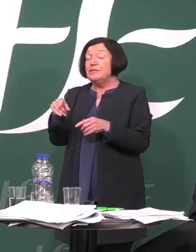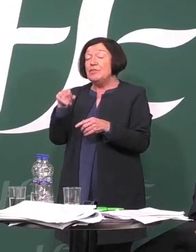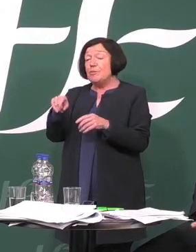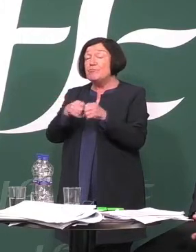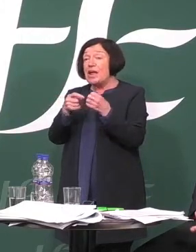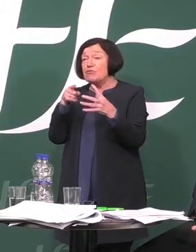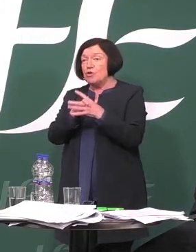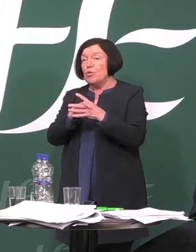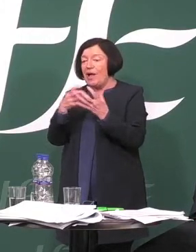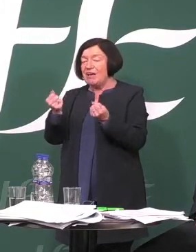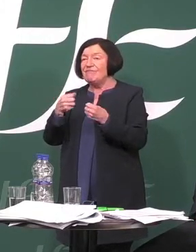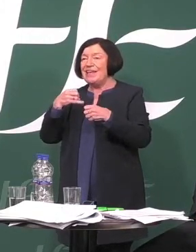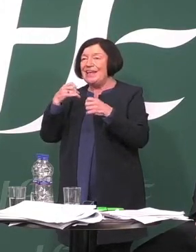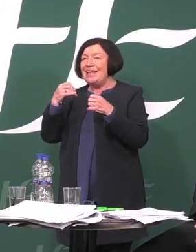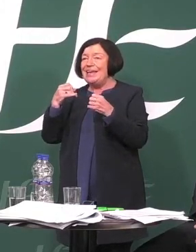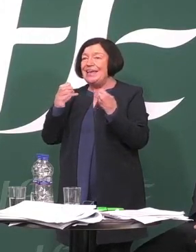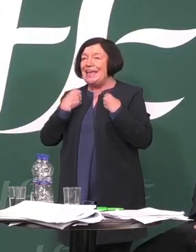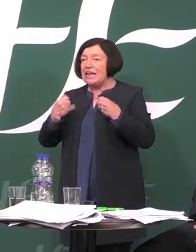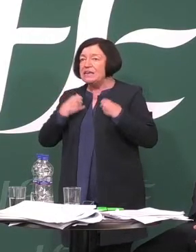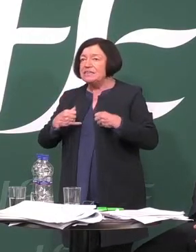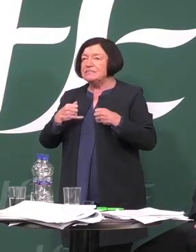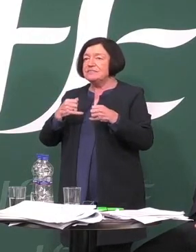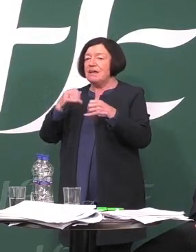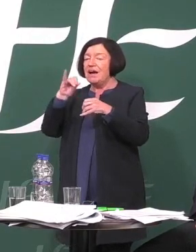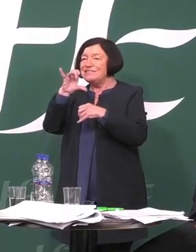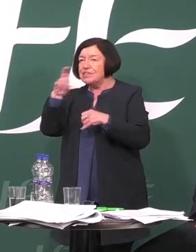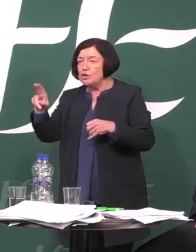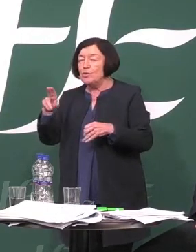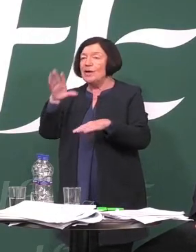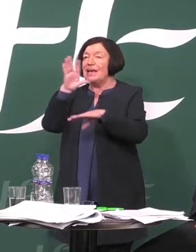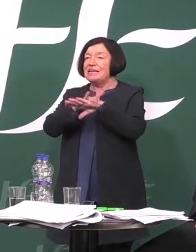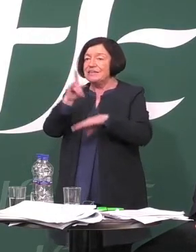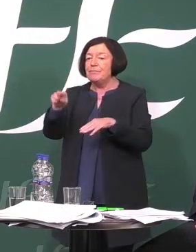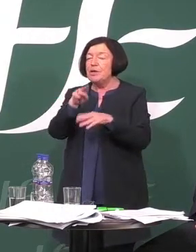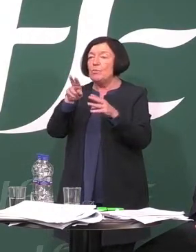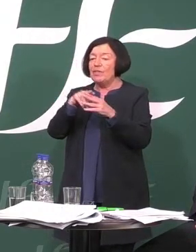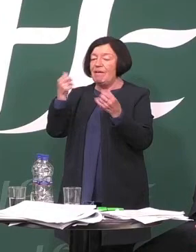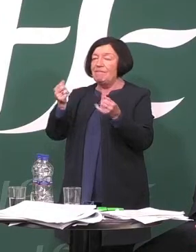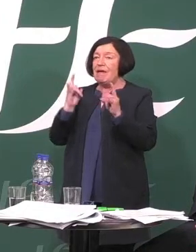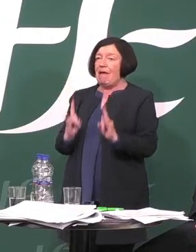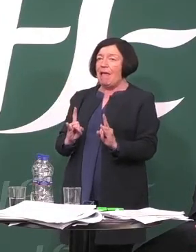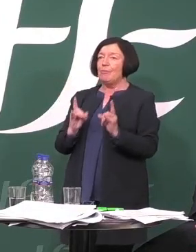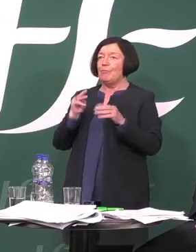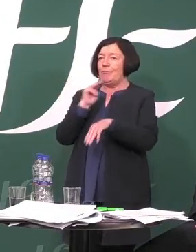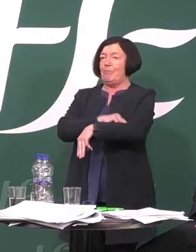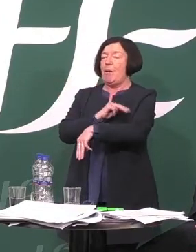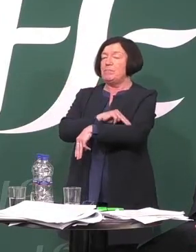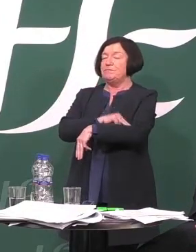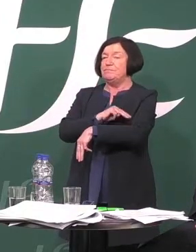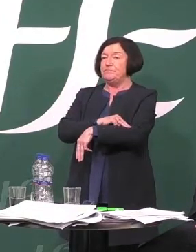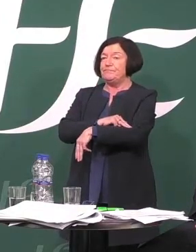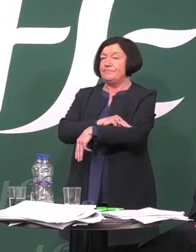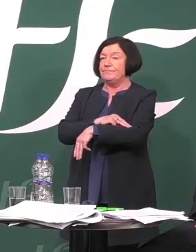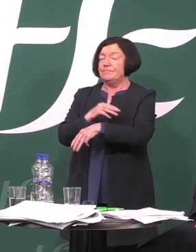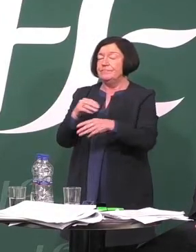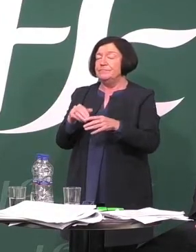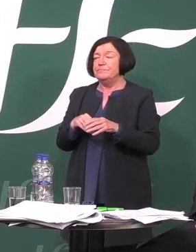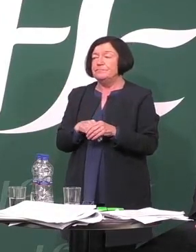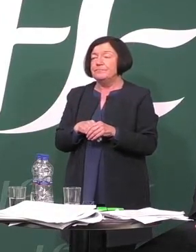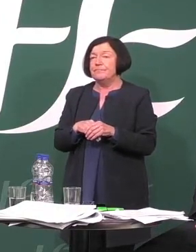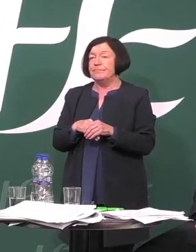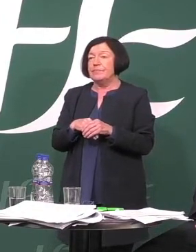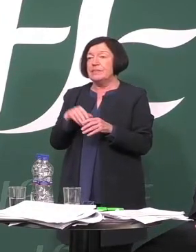is going to cause illness, hospitalization, ITU, or death, it will tend to be in people with underlying conditions and those